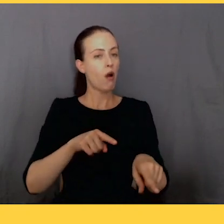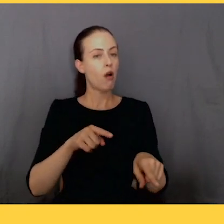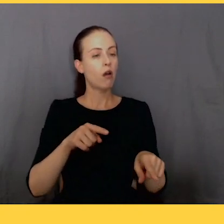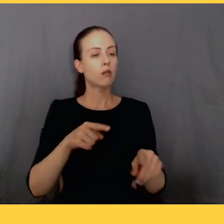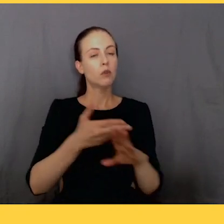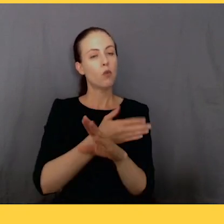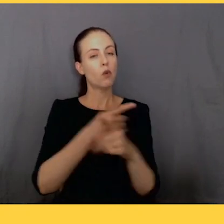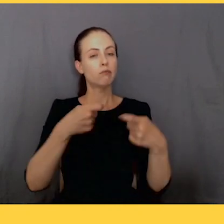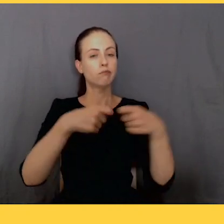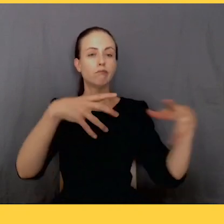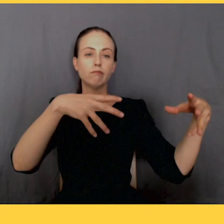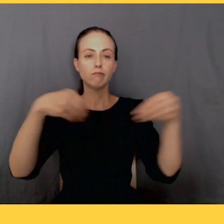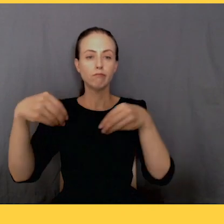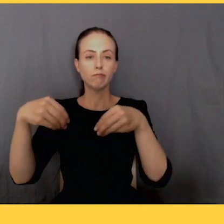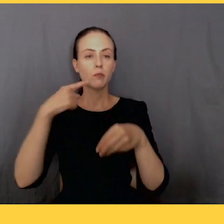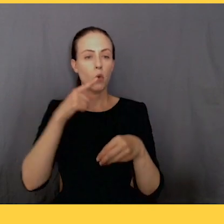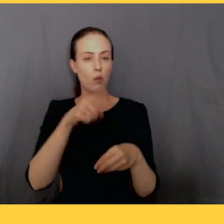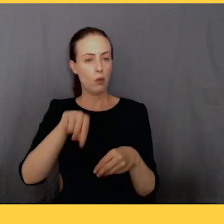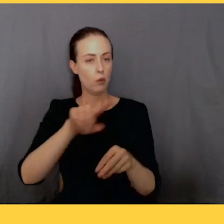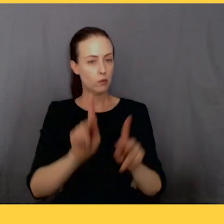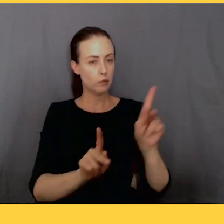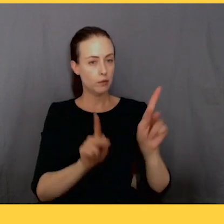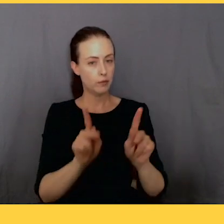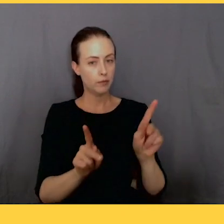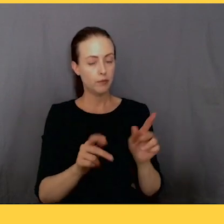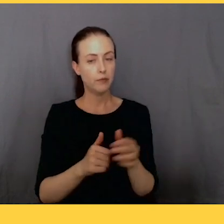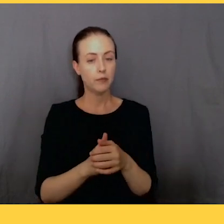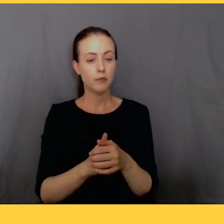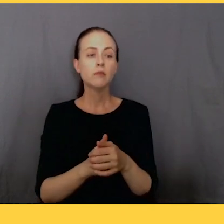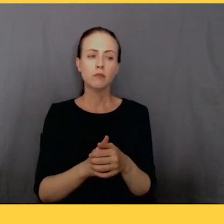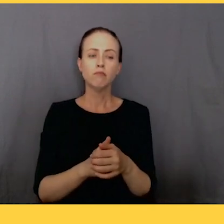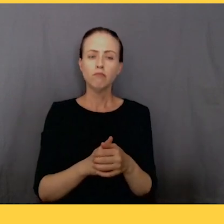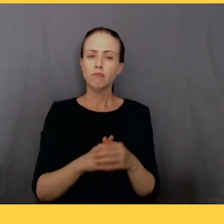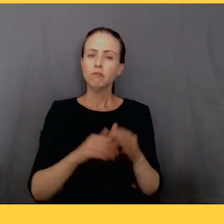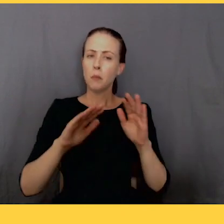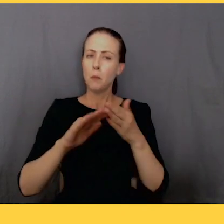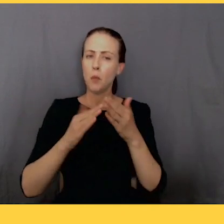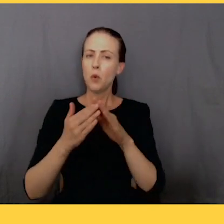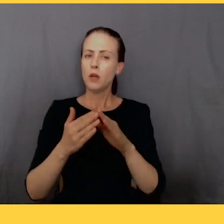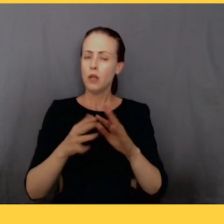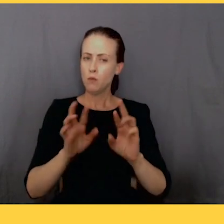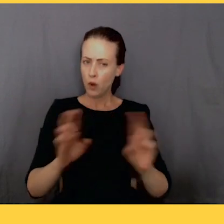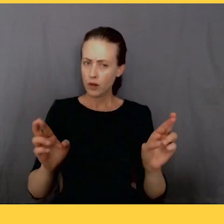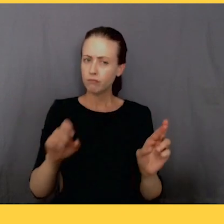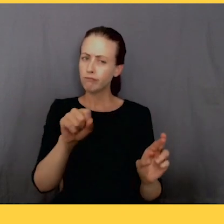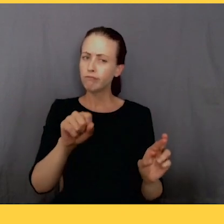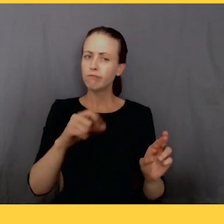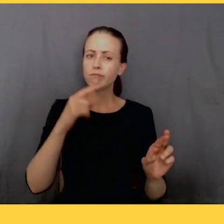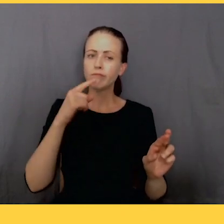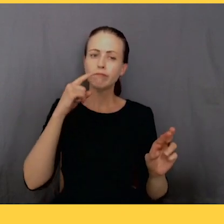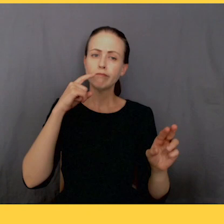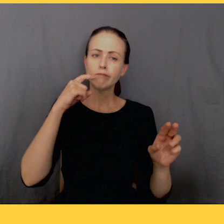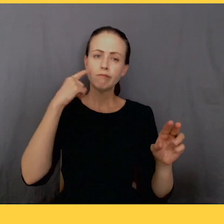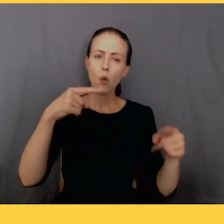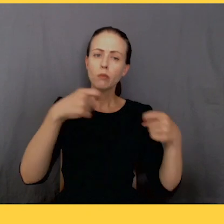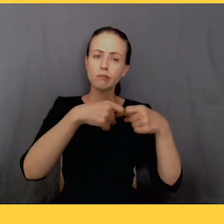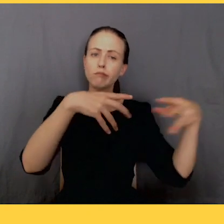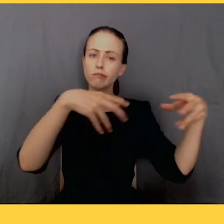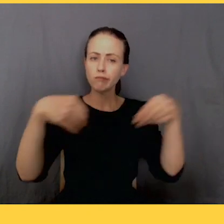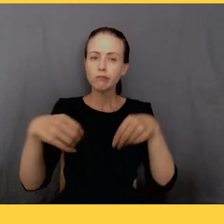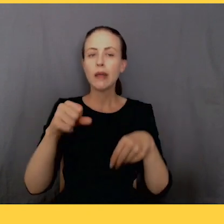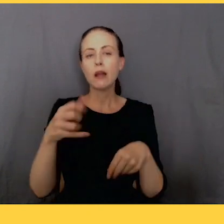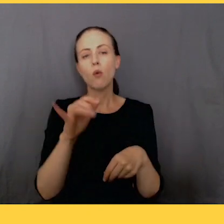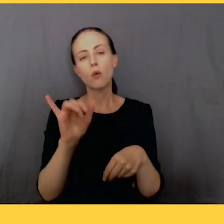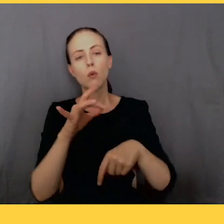PSPS events and community readiness, not just for wildfires and PSPS, but other events, including earthquakes,